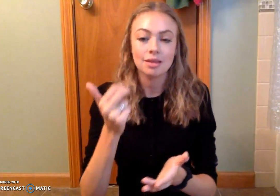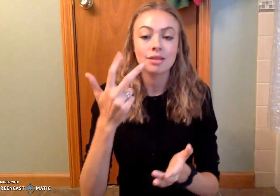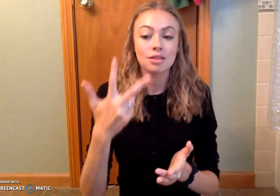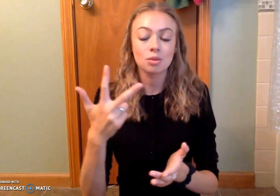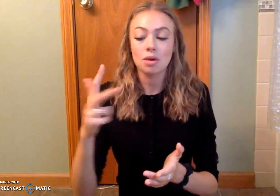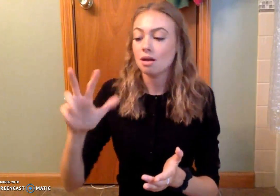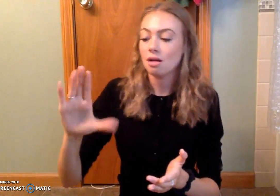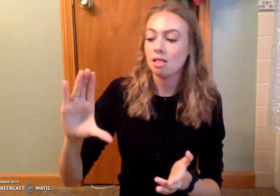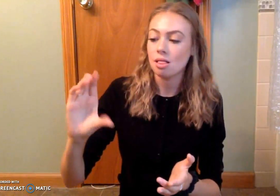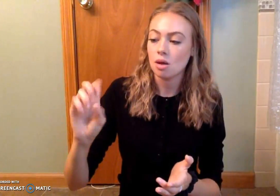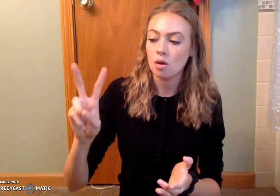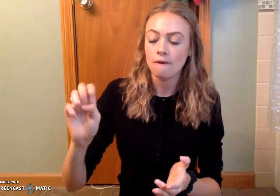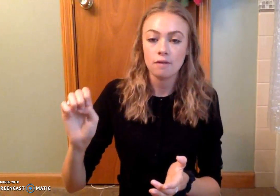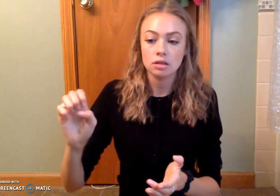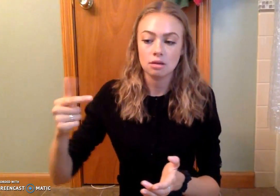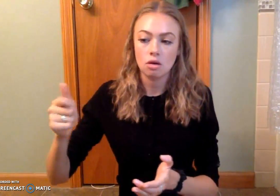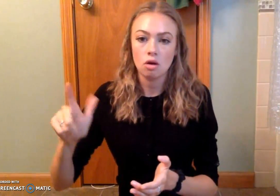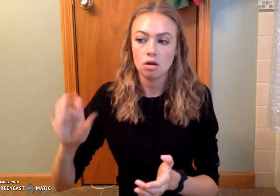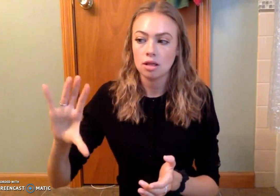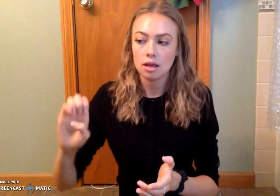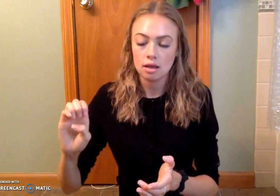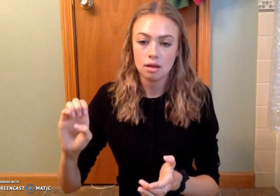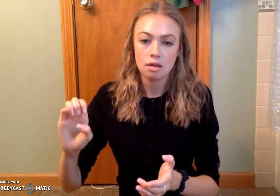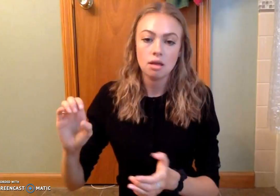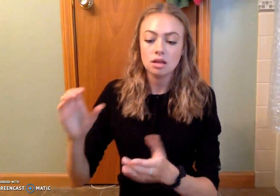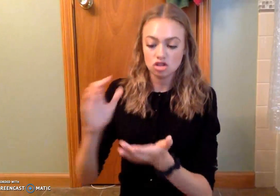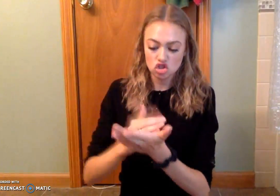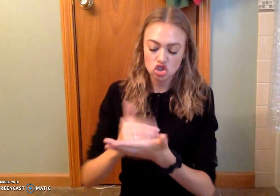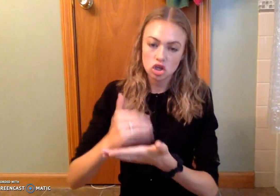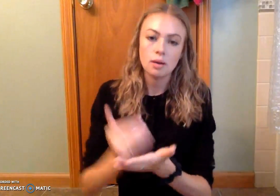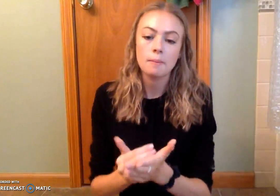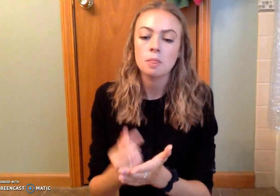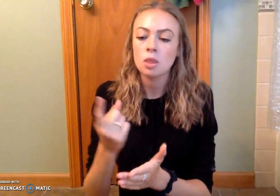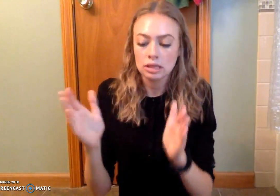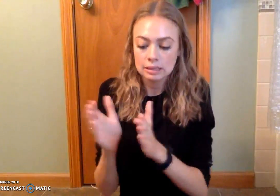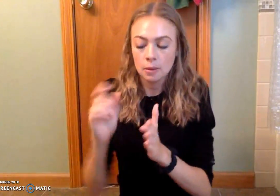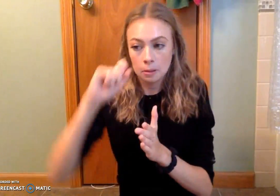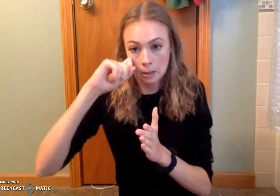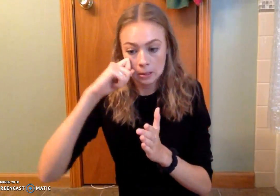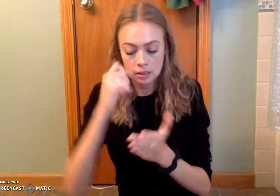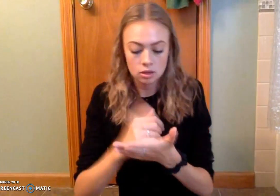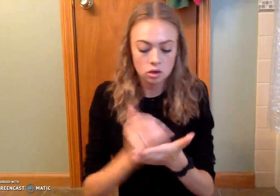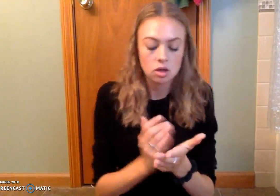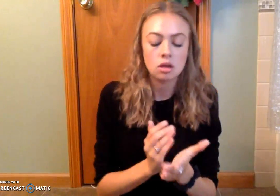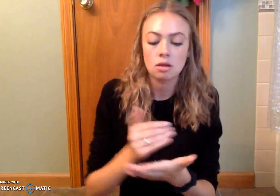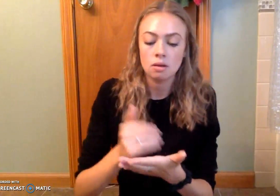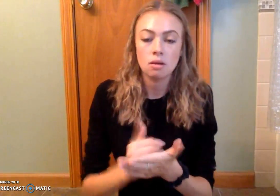1 small onion chopped. 1 10-ounce package of frozen